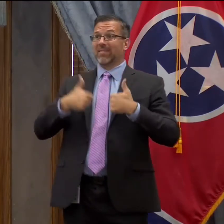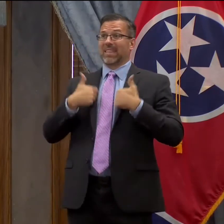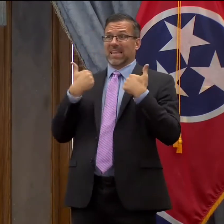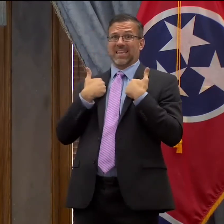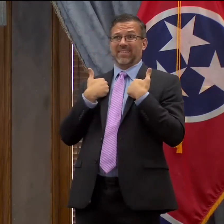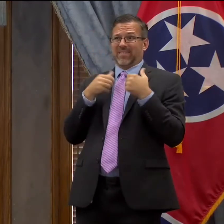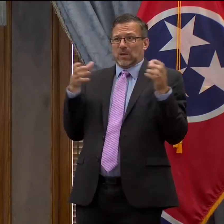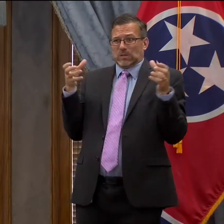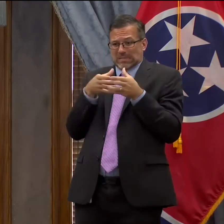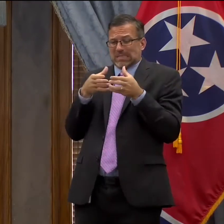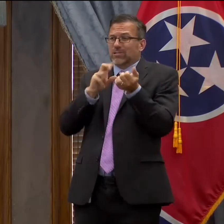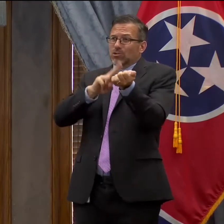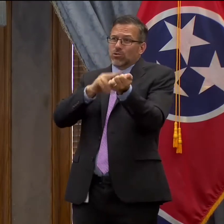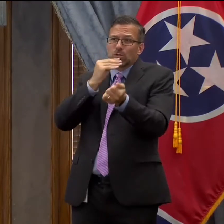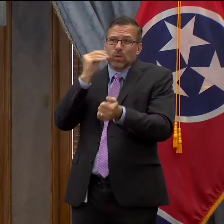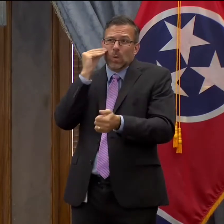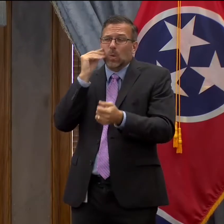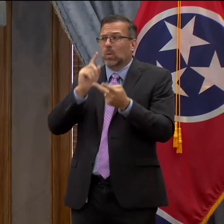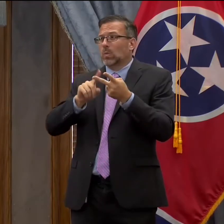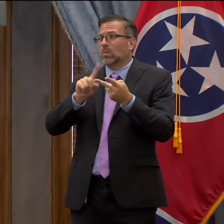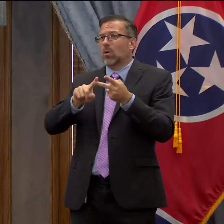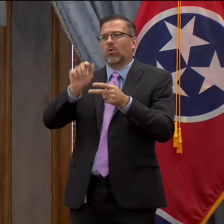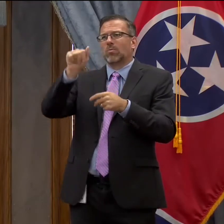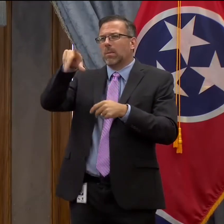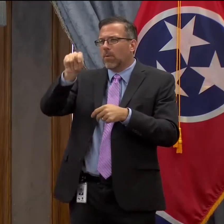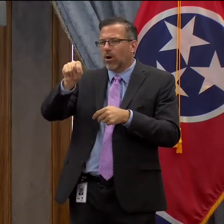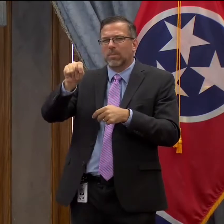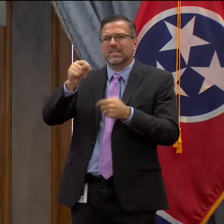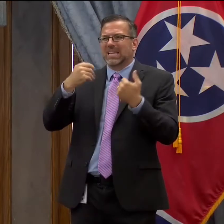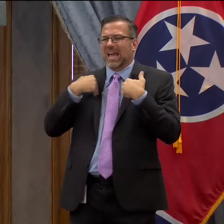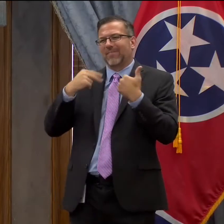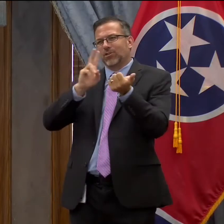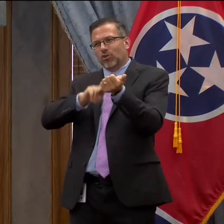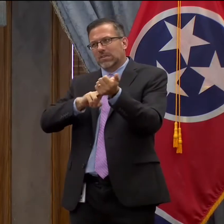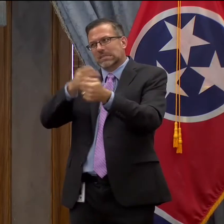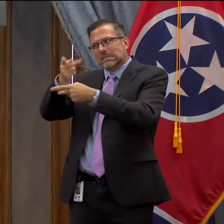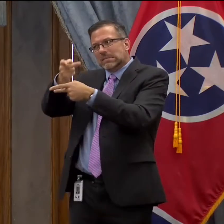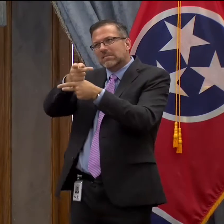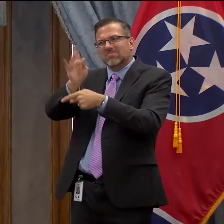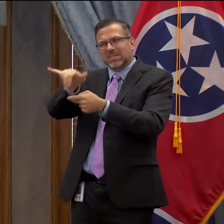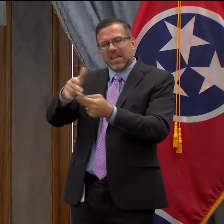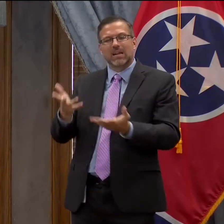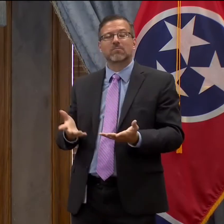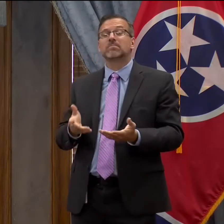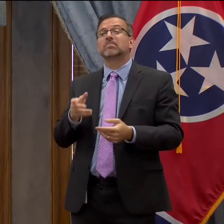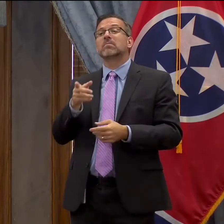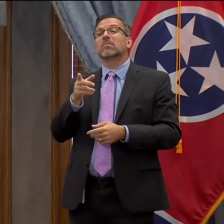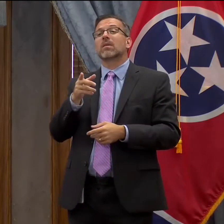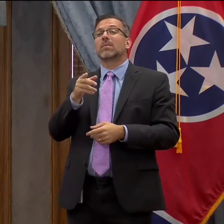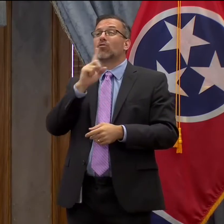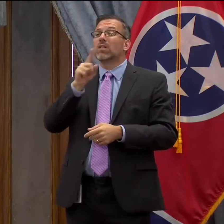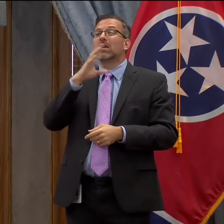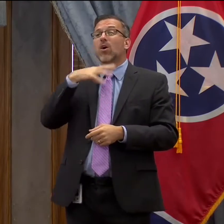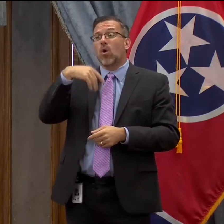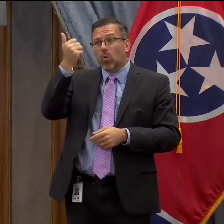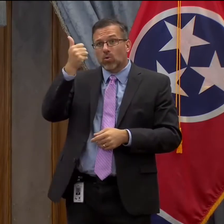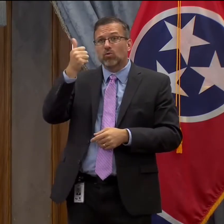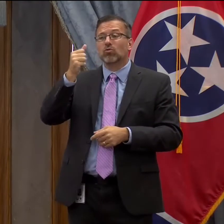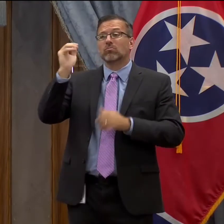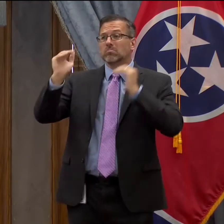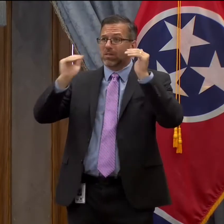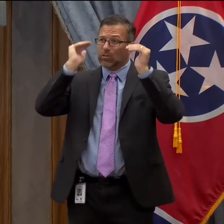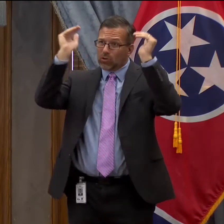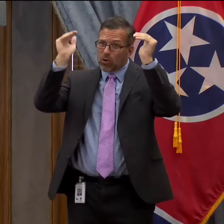like nursing homes and assisted living facilities. But older adults, especially those residing in long-term care